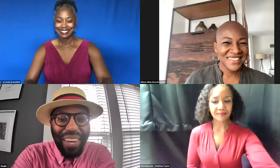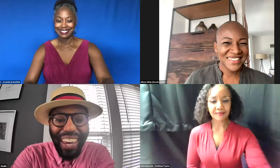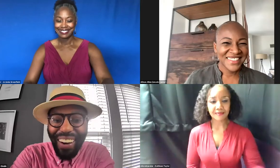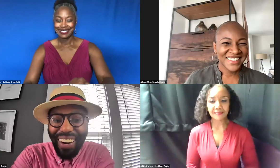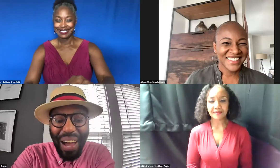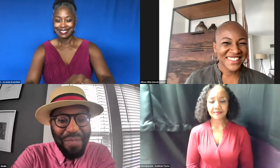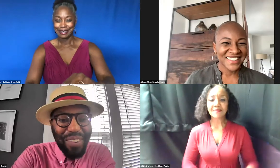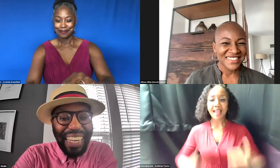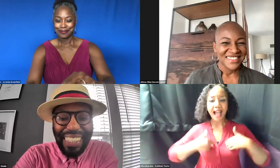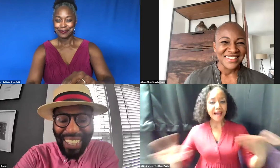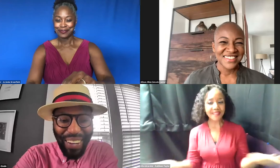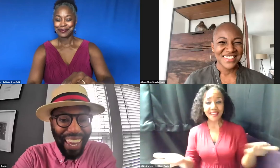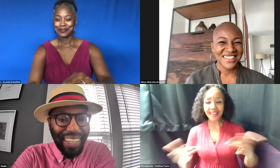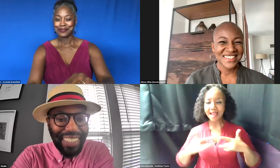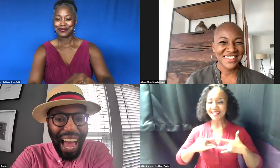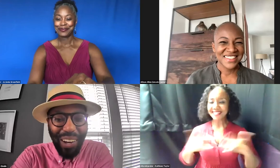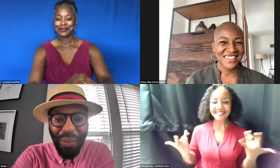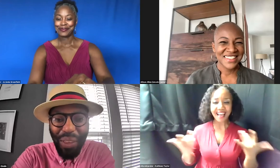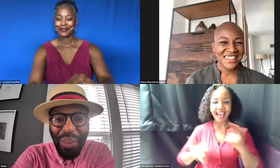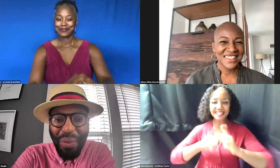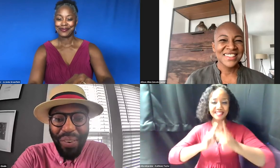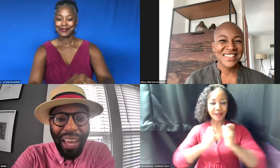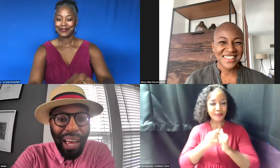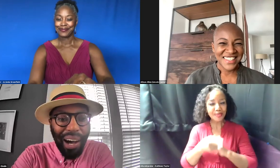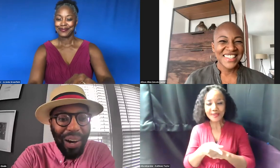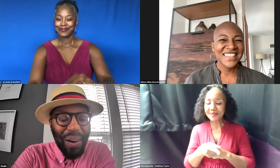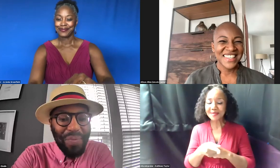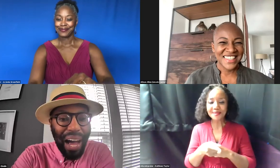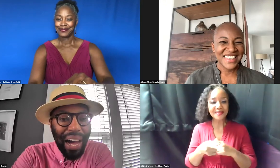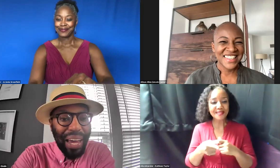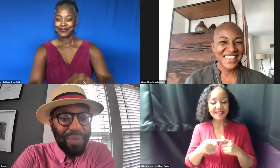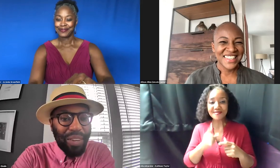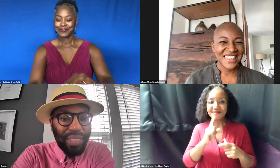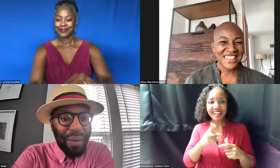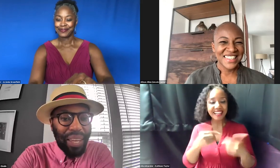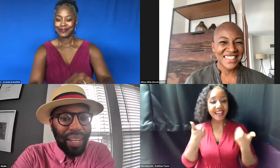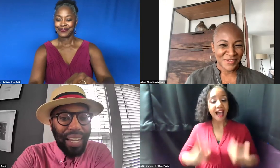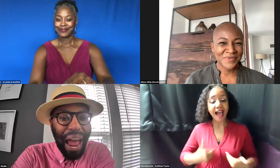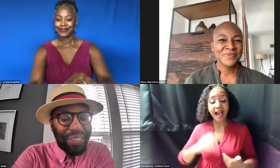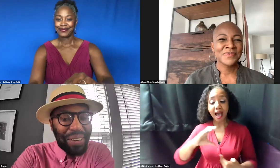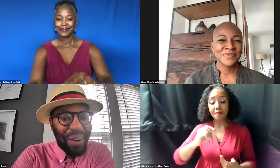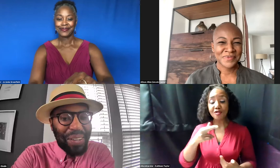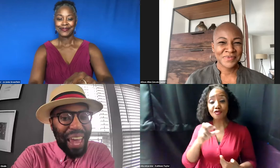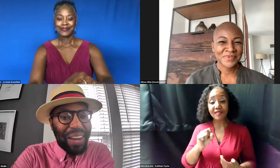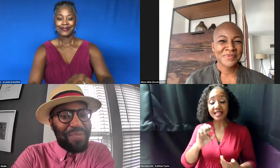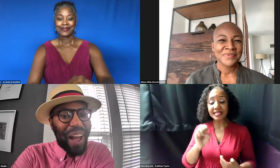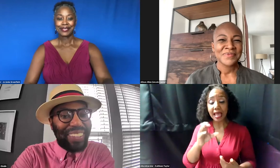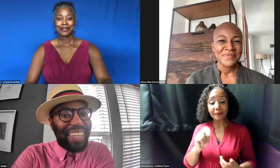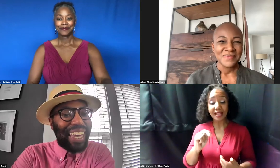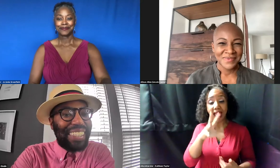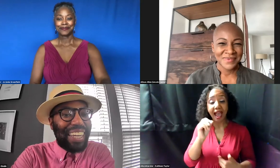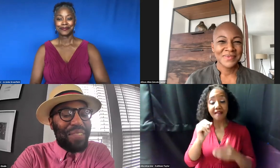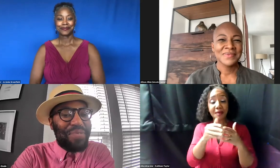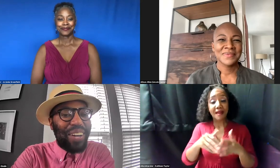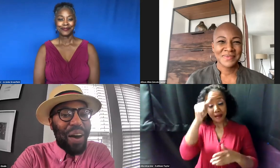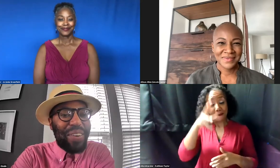I am here. I'm really excited to engage in dialogue with you. I am Chris Emdin, African-American man, brown